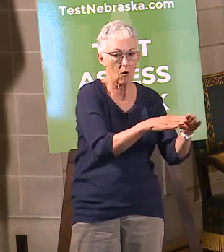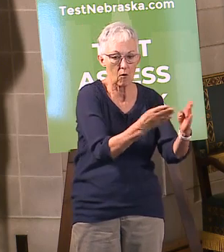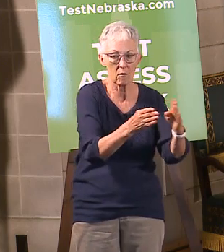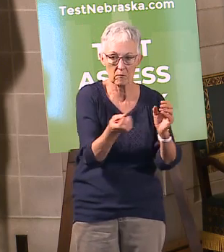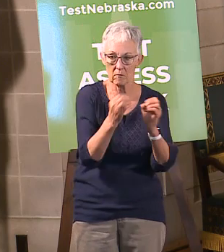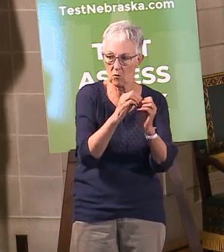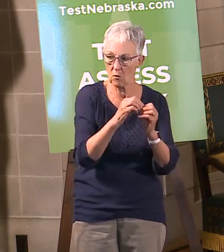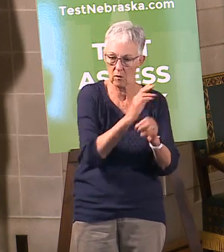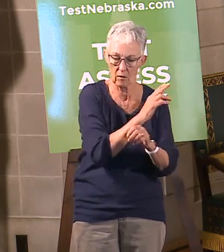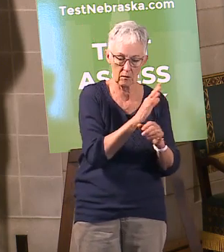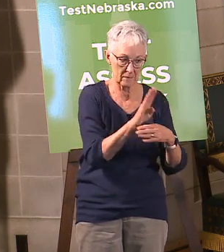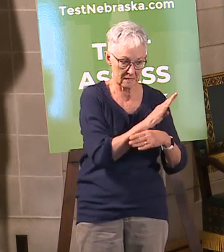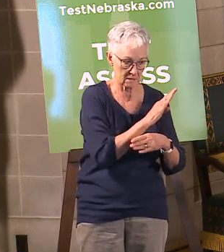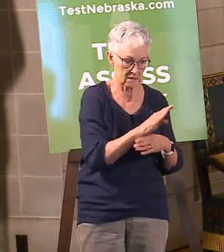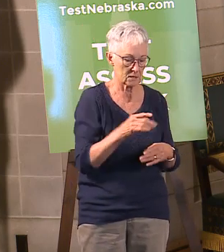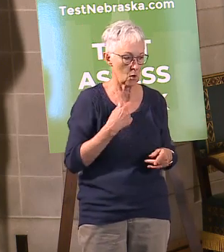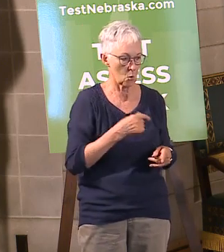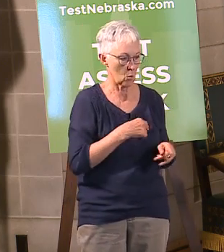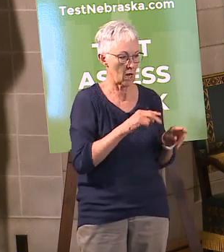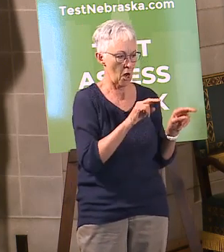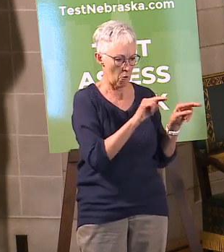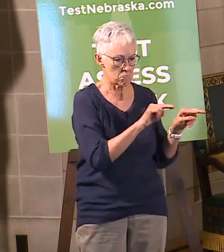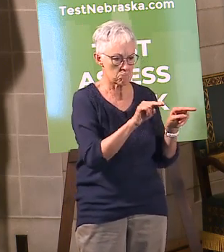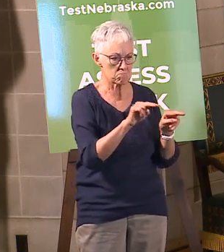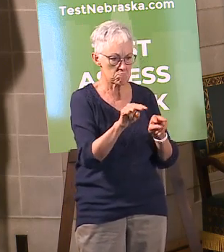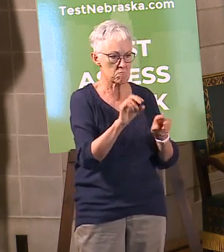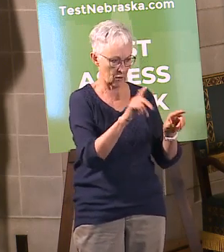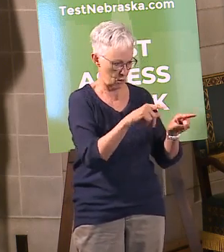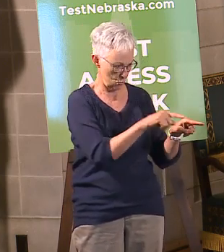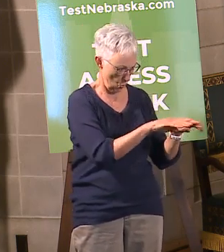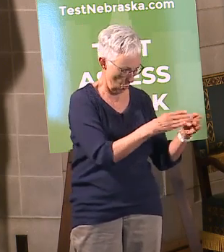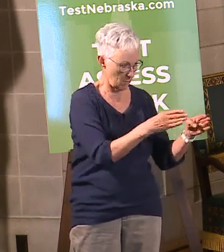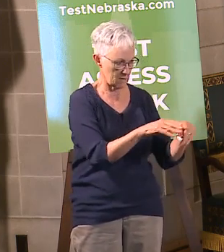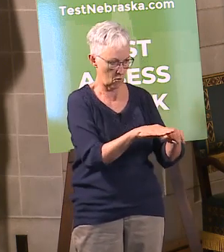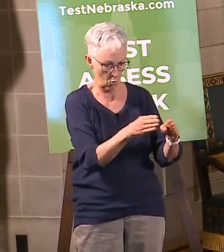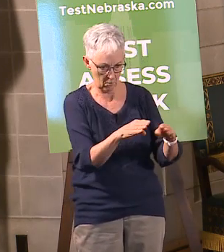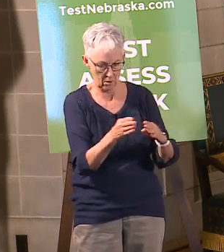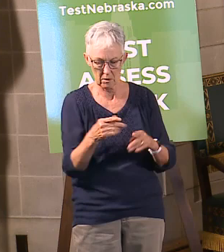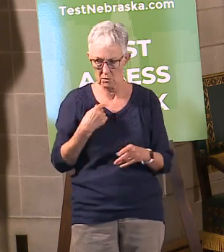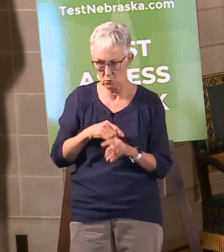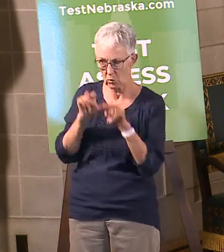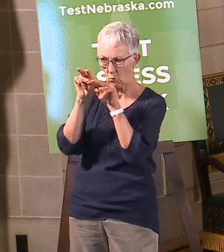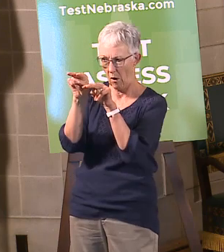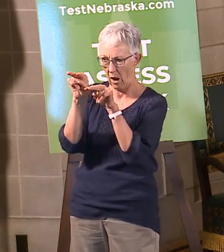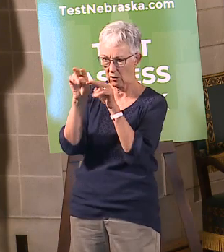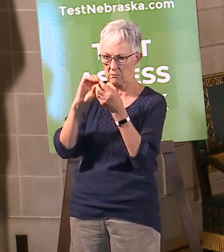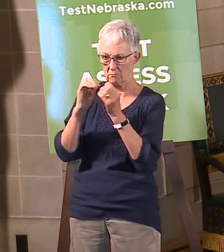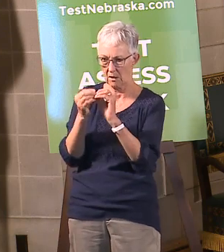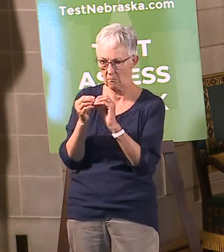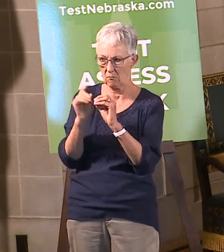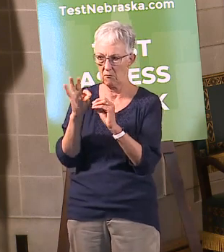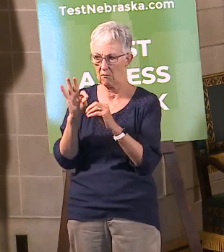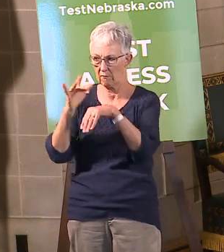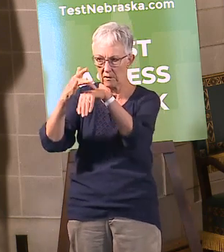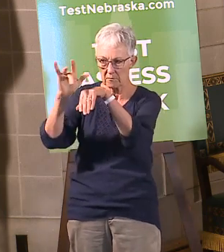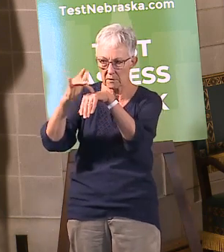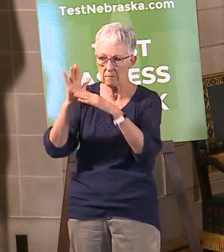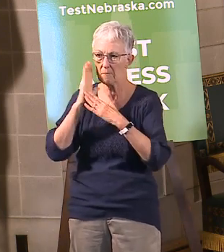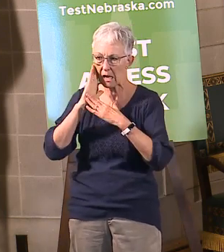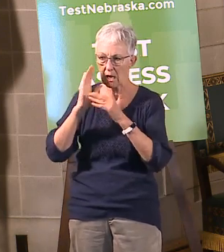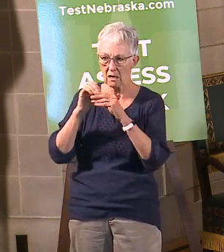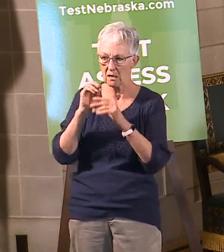hospital system being impacted? How are we able to manage that? And as the numbers I've given over the last several days with regard to those rates, our